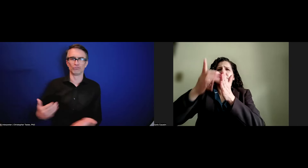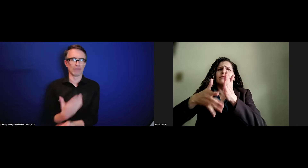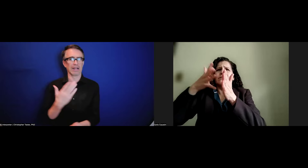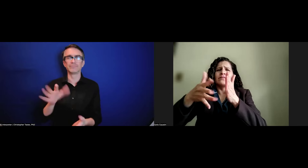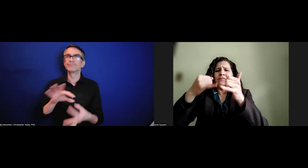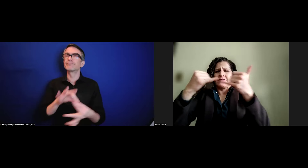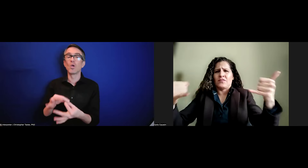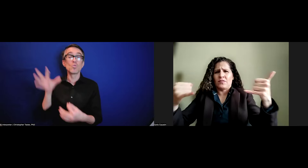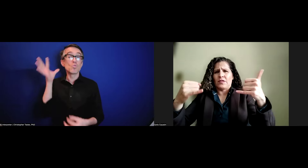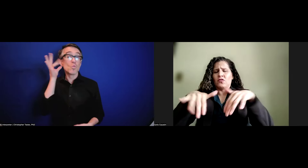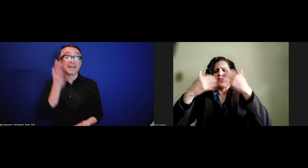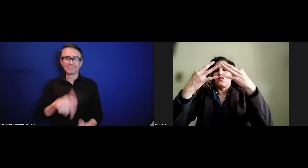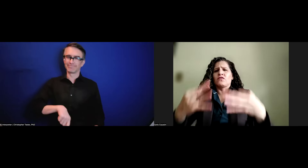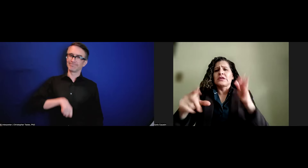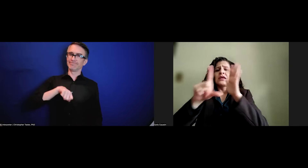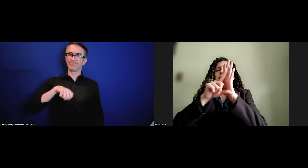that annul